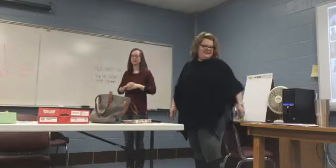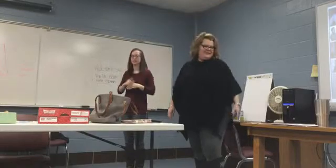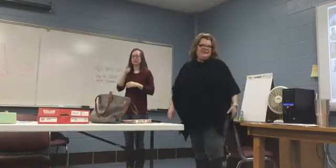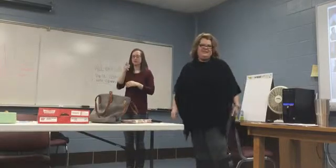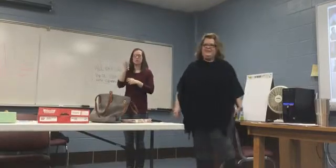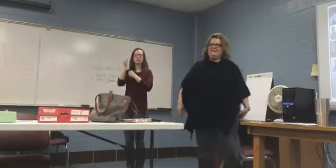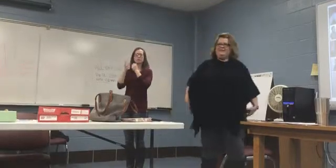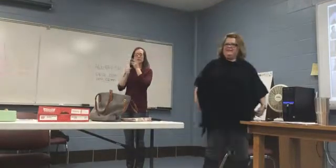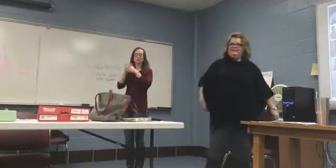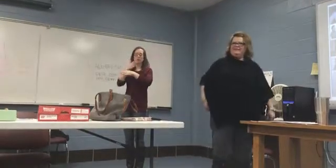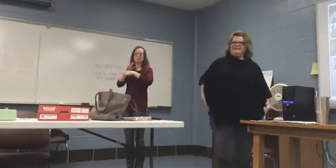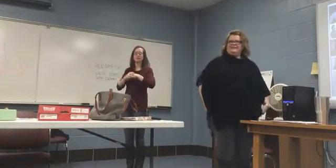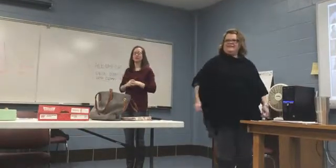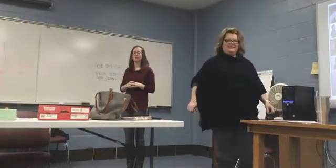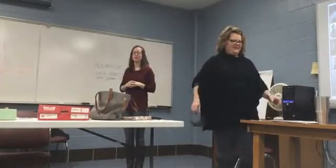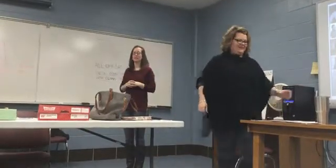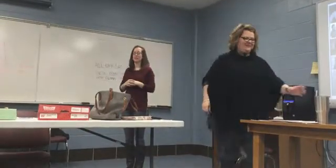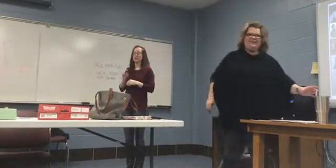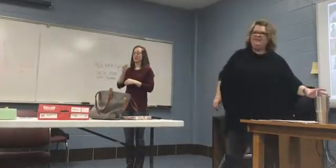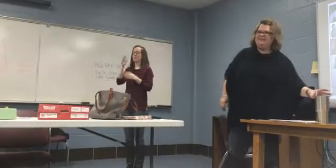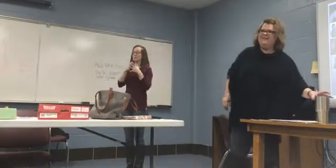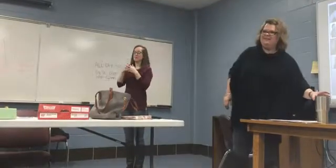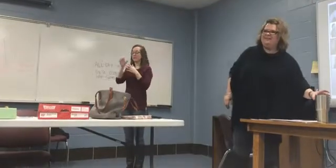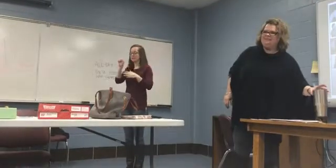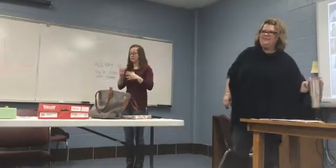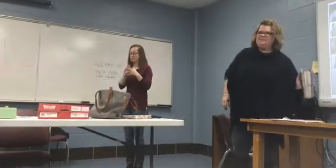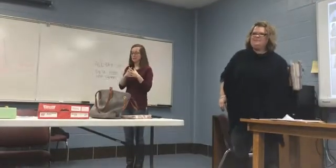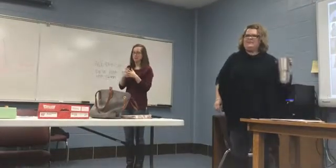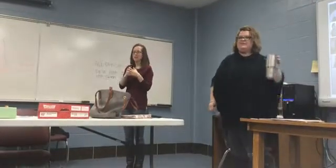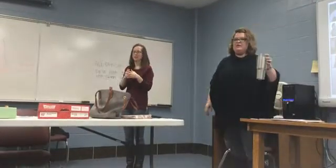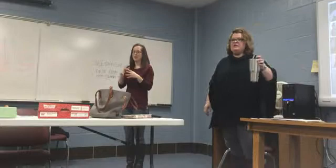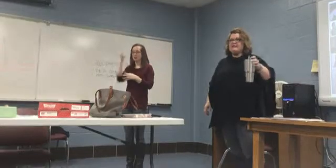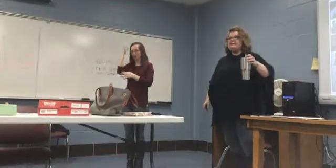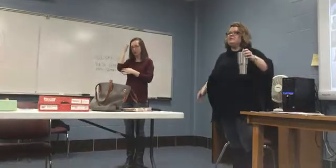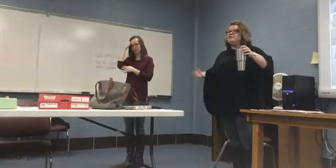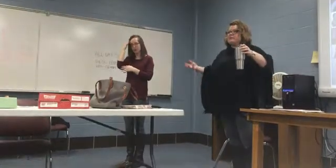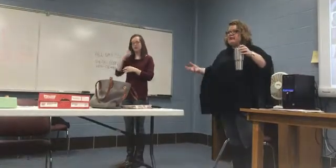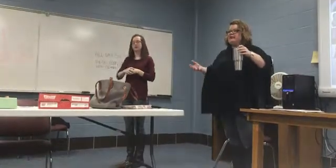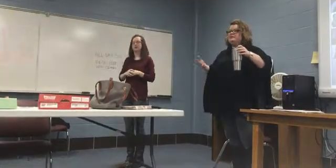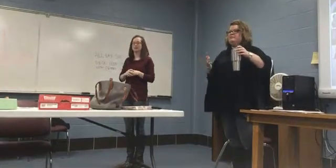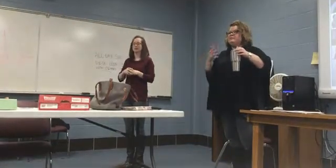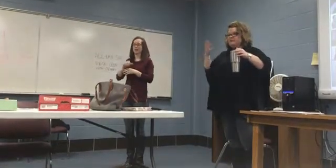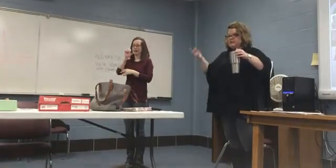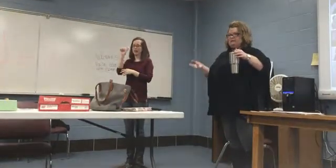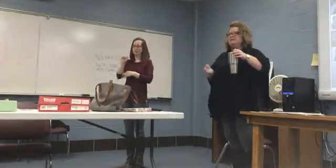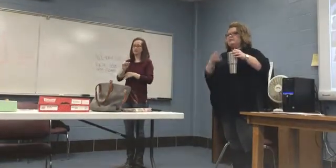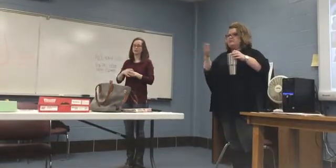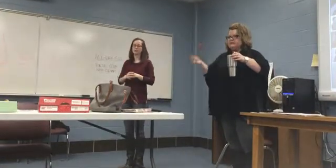me a song. South America, Europe, Asia, Australia. That one? Yeah. And if you know the signs for them, you'd sign them. If you would need to finger spell them, you'd finger